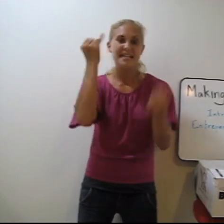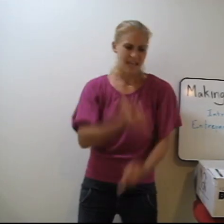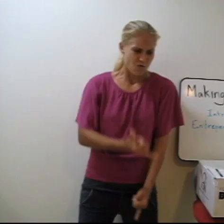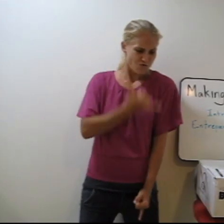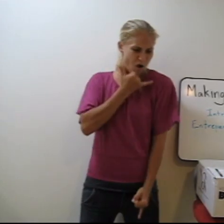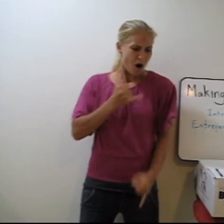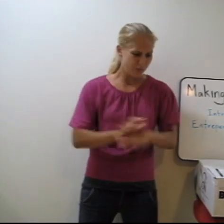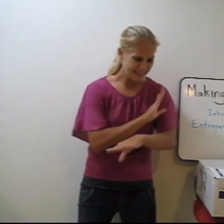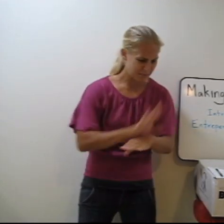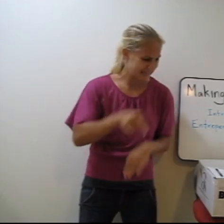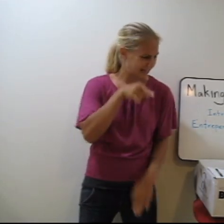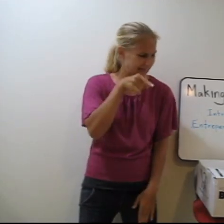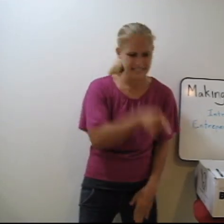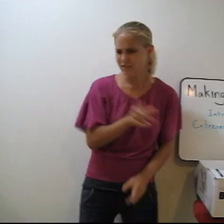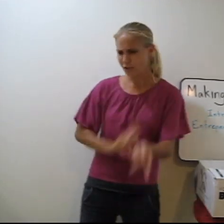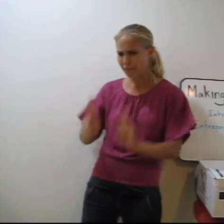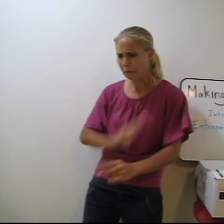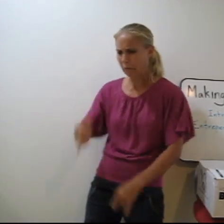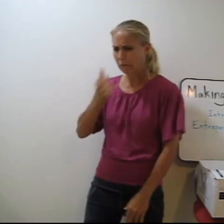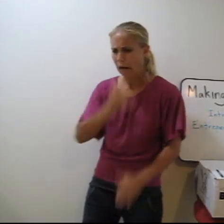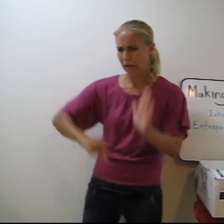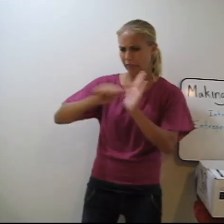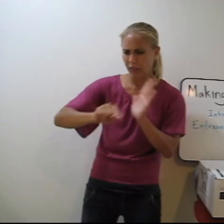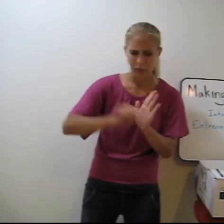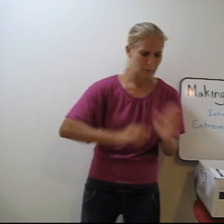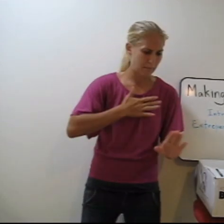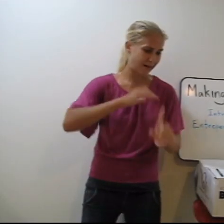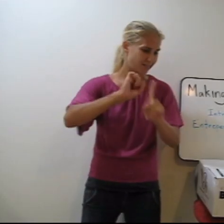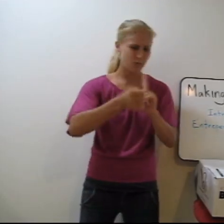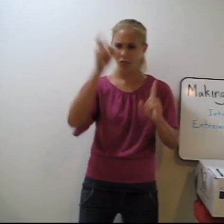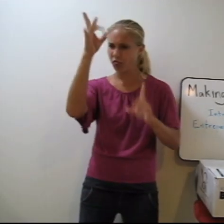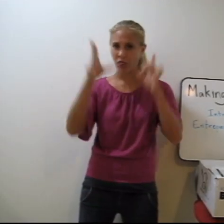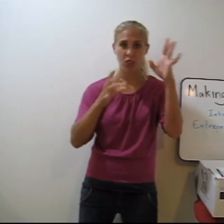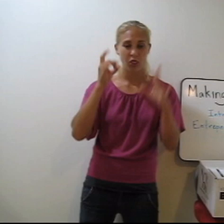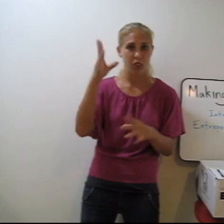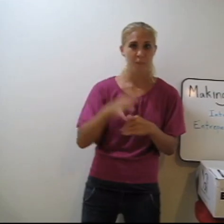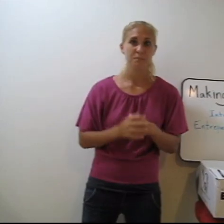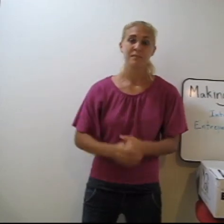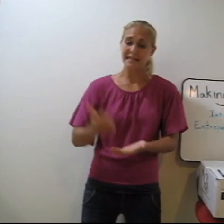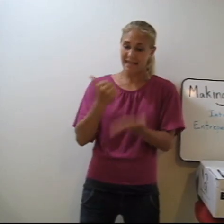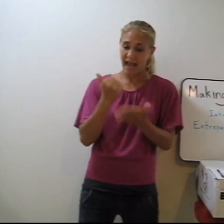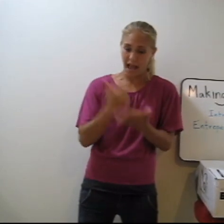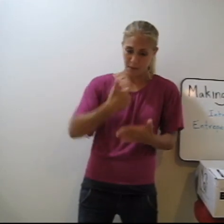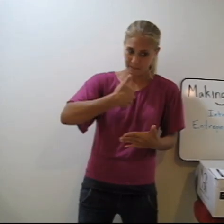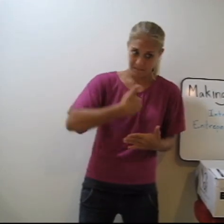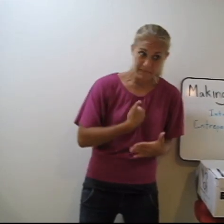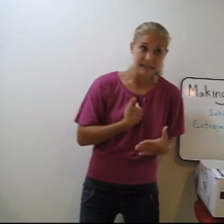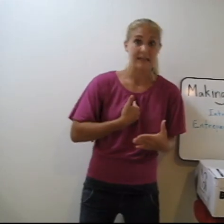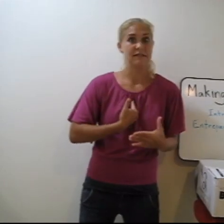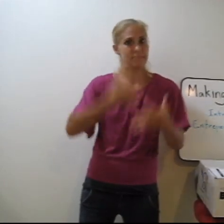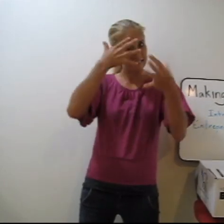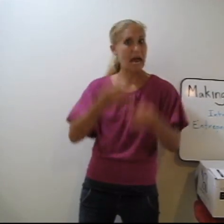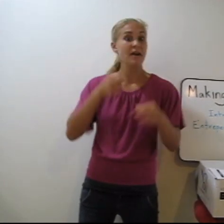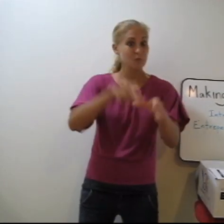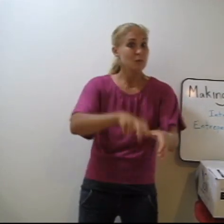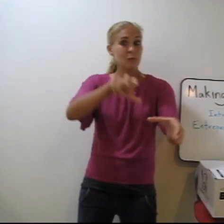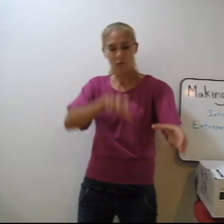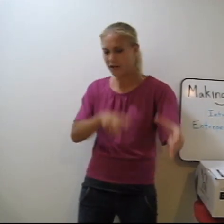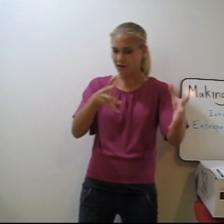business or the people or your circumstances, whatever, to give you a solid justification to why you will decide not to move